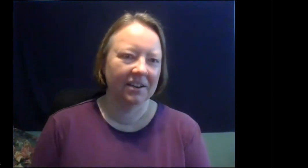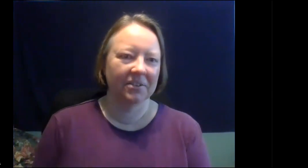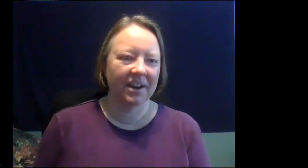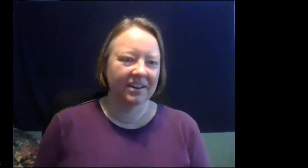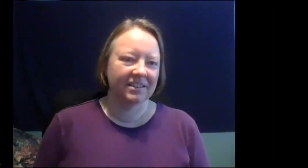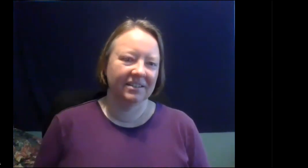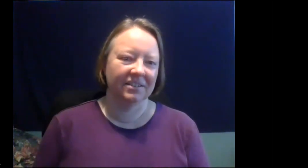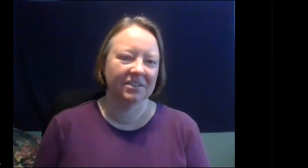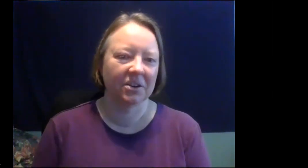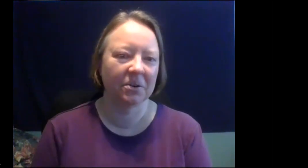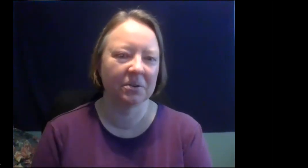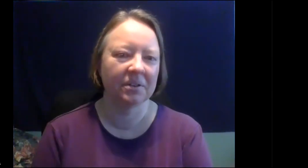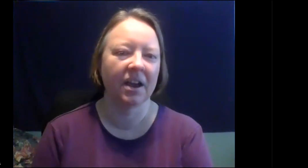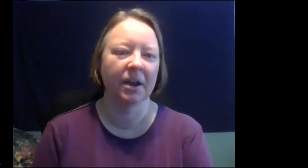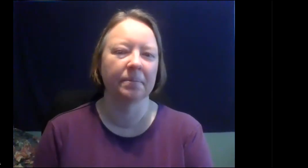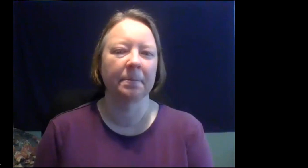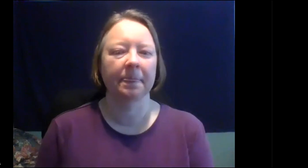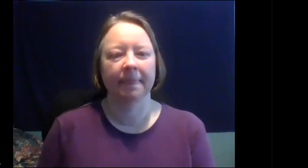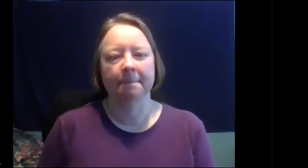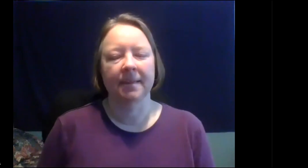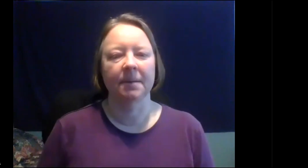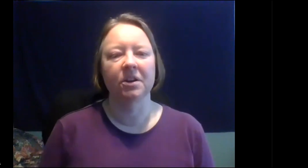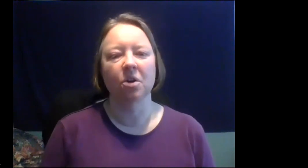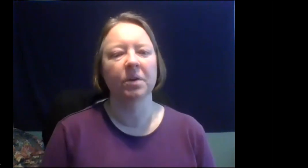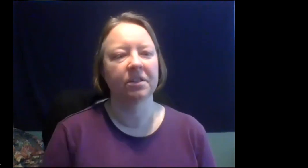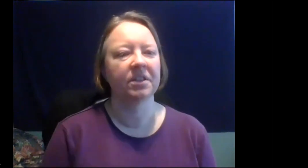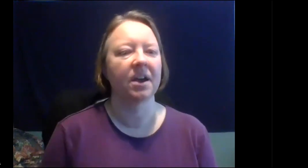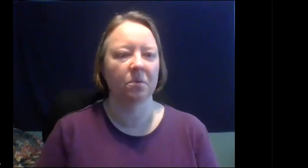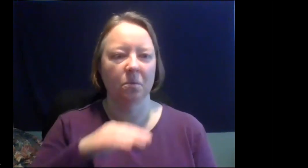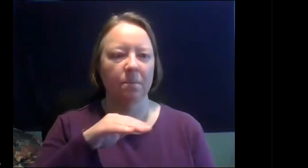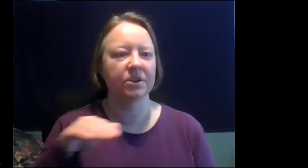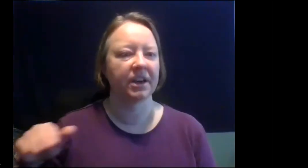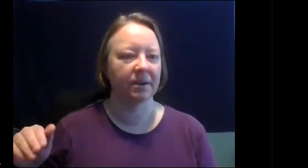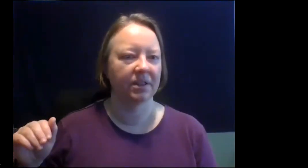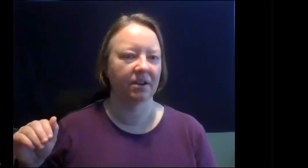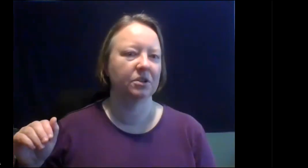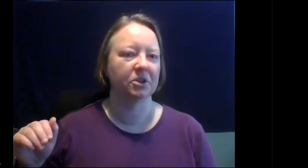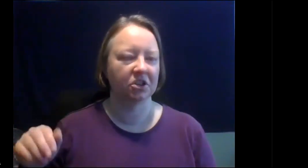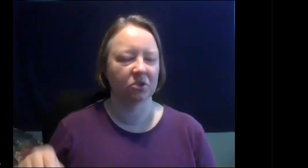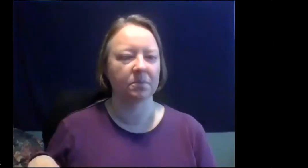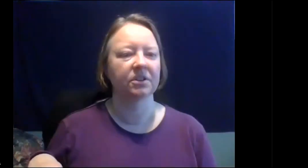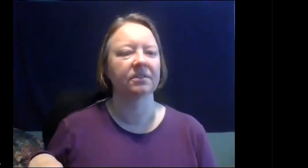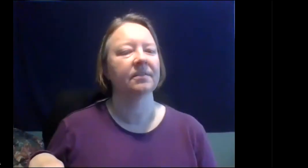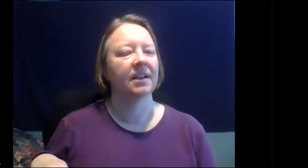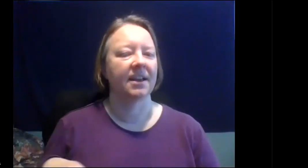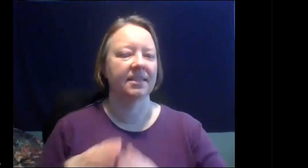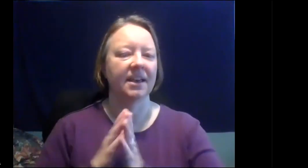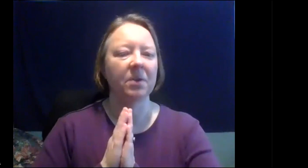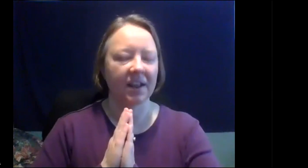All right, so let me go run through that one more time without too much description. And then what I'd